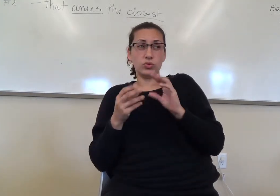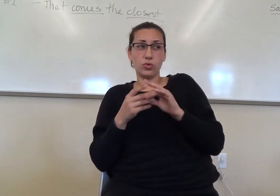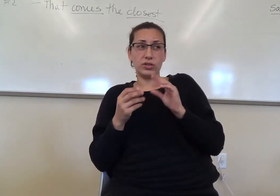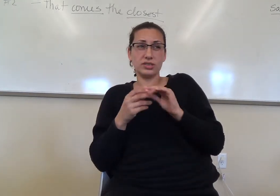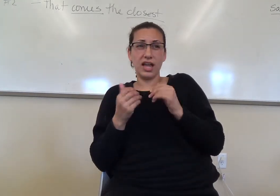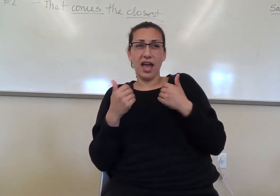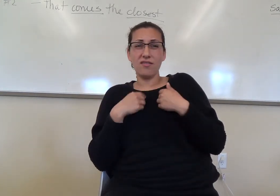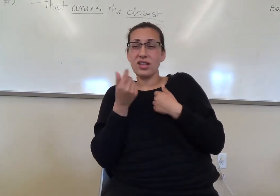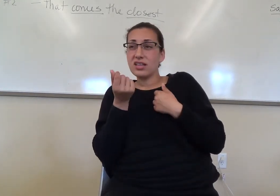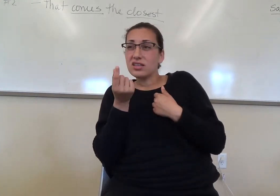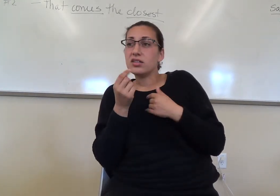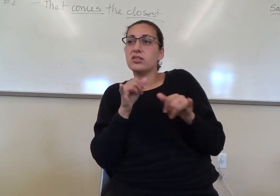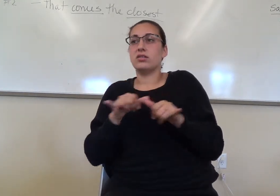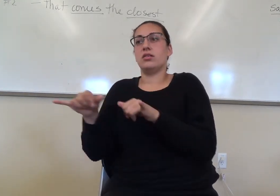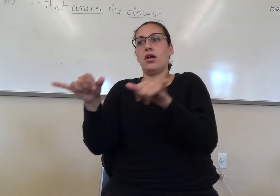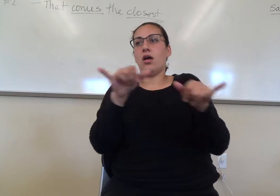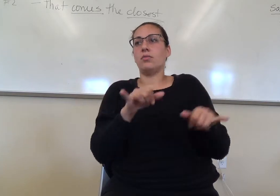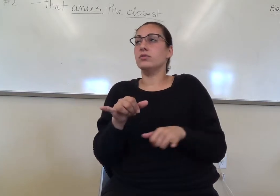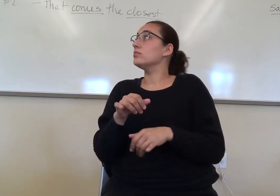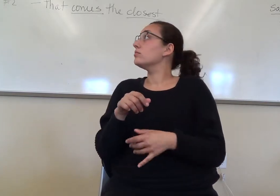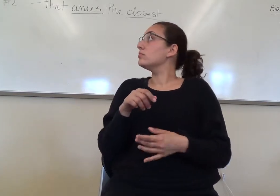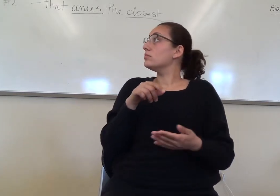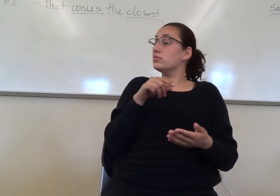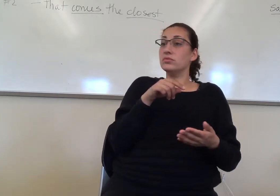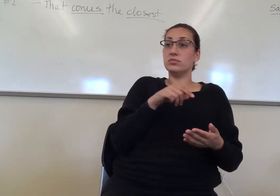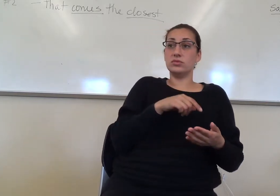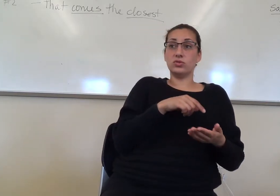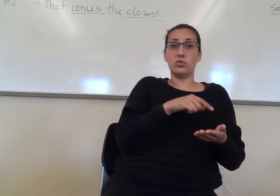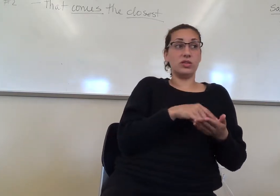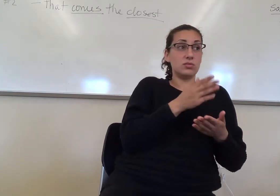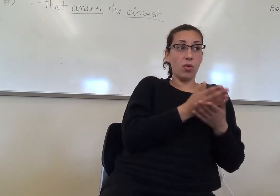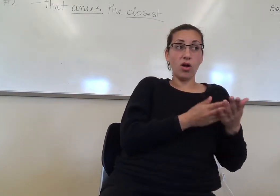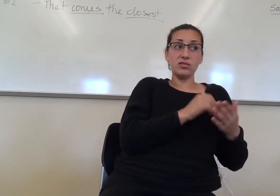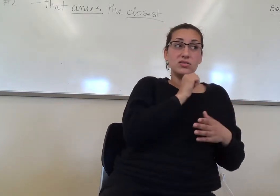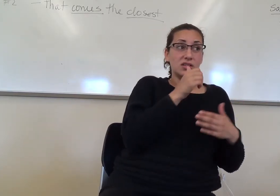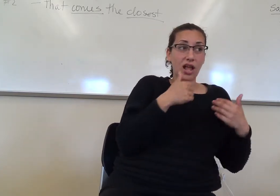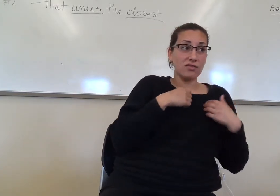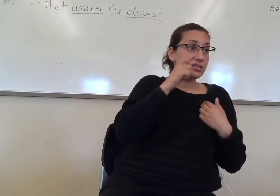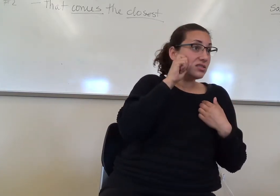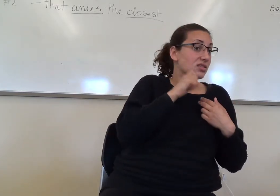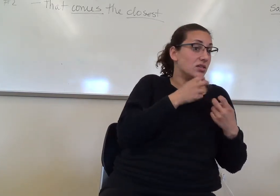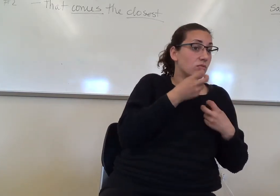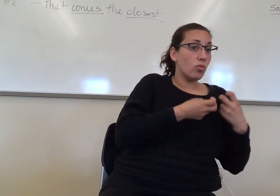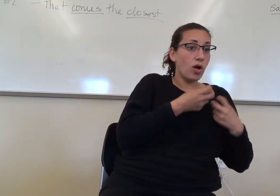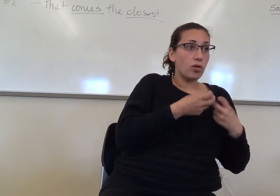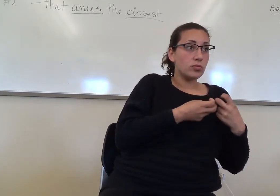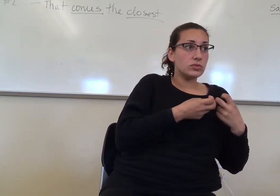one didn't have any sexual problems, and this wasn't money. No, this was but sexual. I was